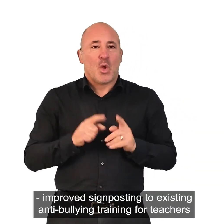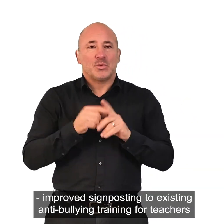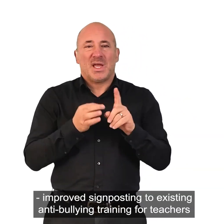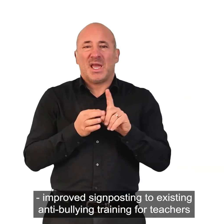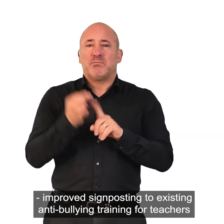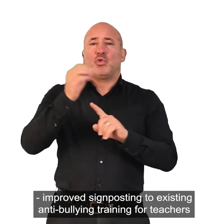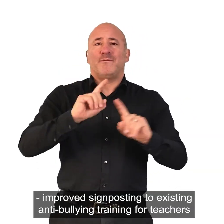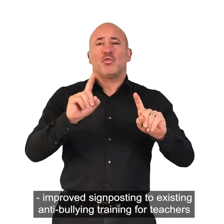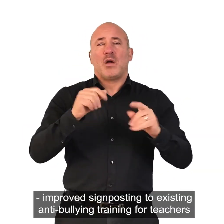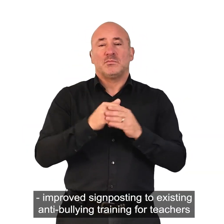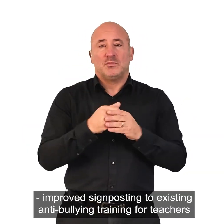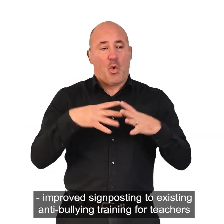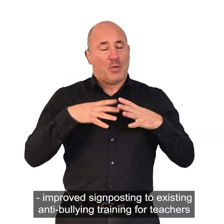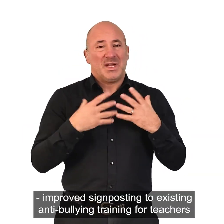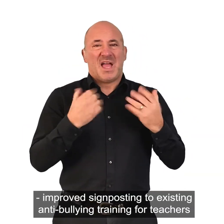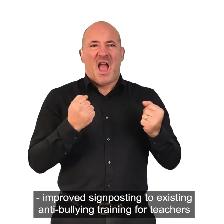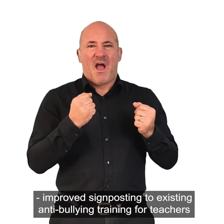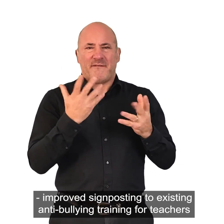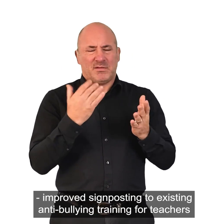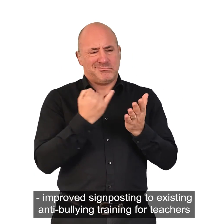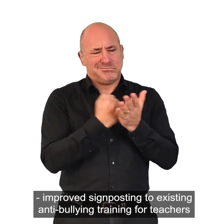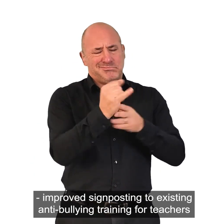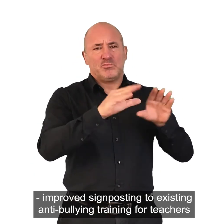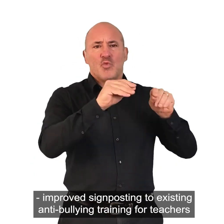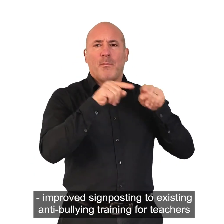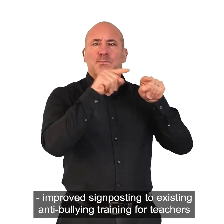improved signposting to existing anti-bullying training for teachers